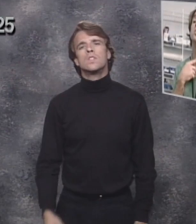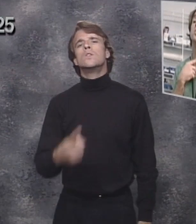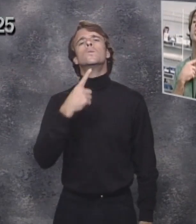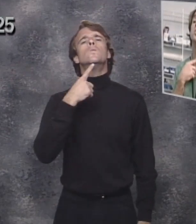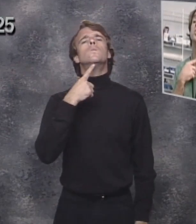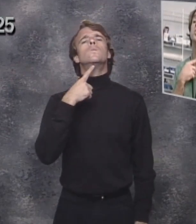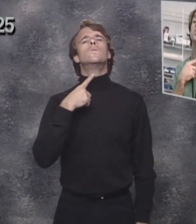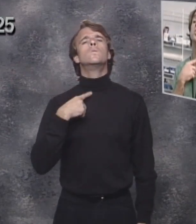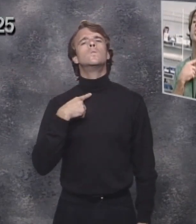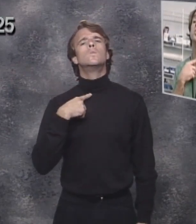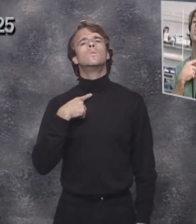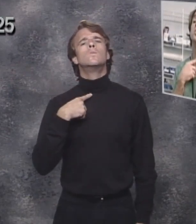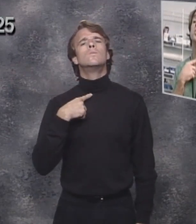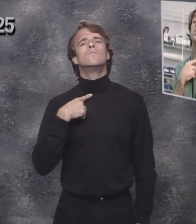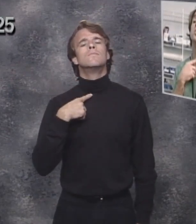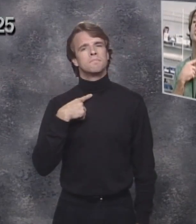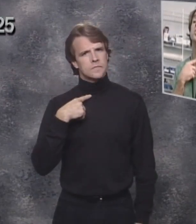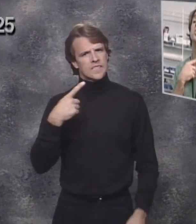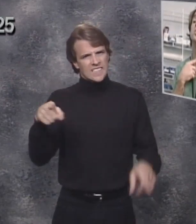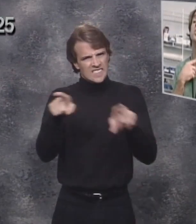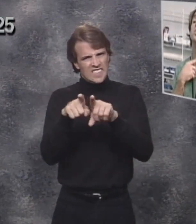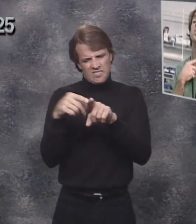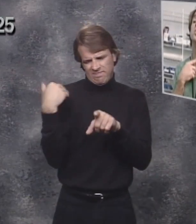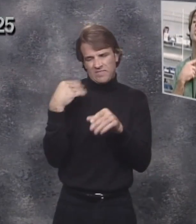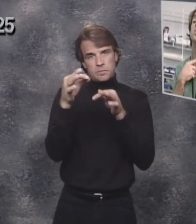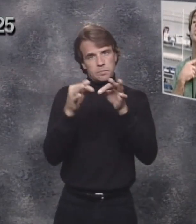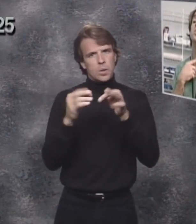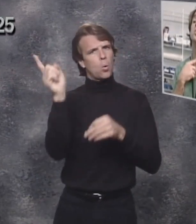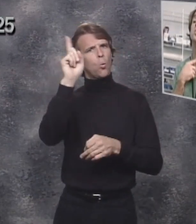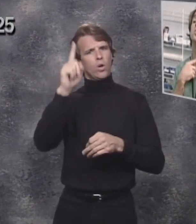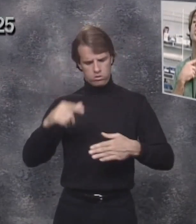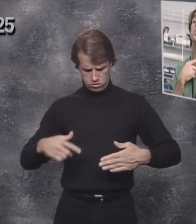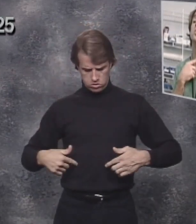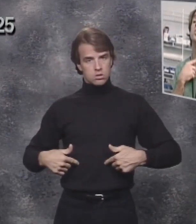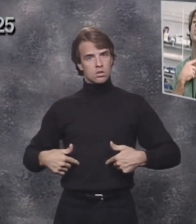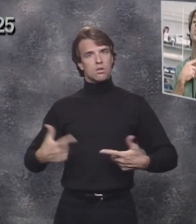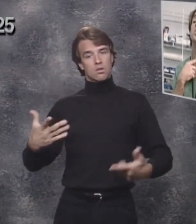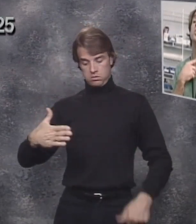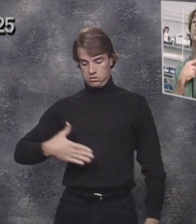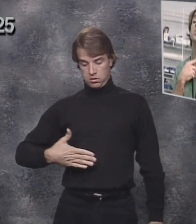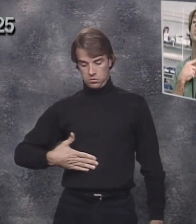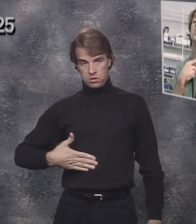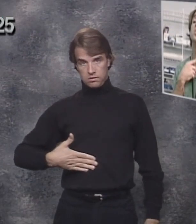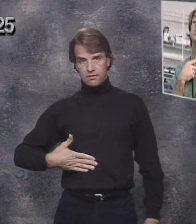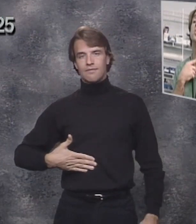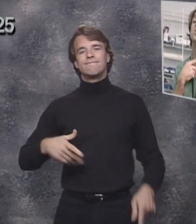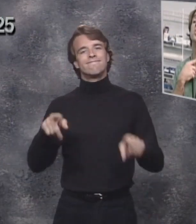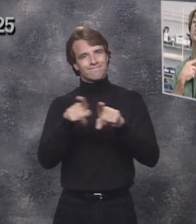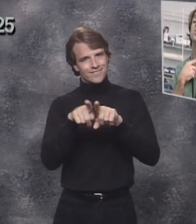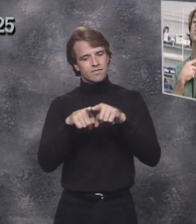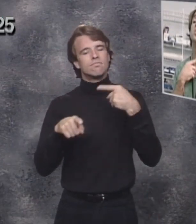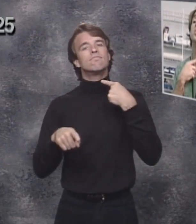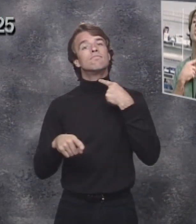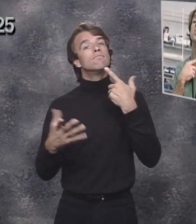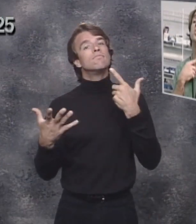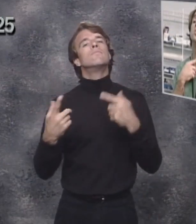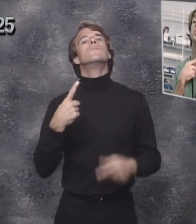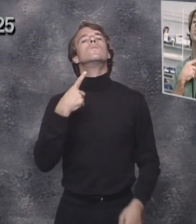Throat. This is similar to the sign for stomach. It indicates where the throat